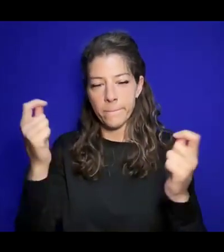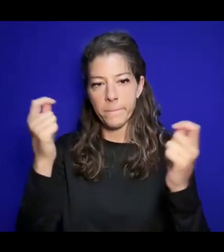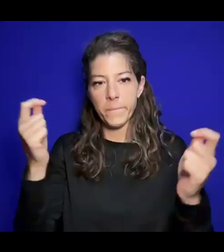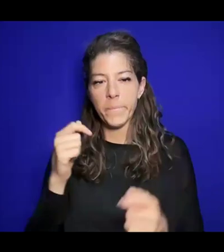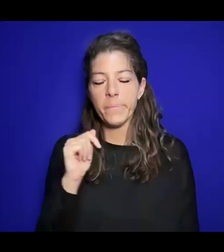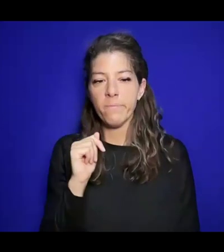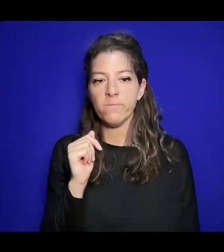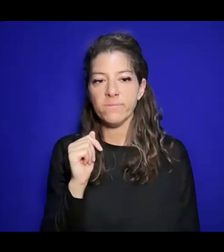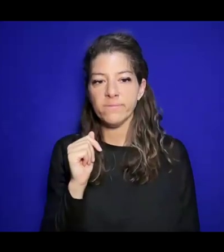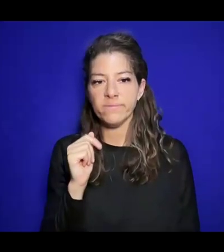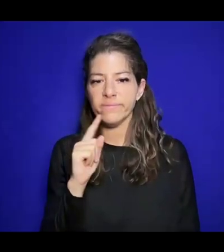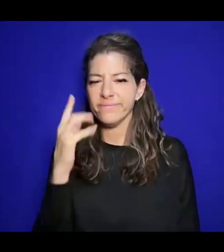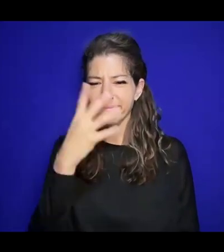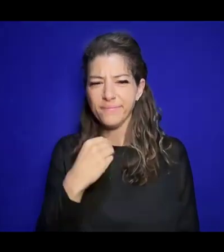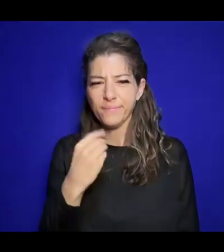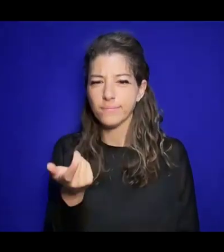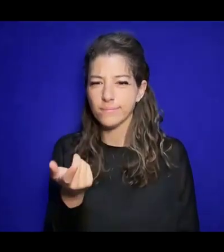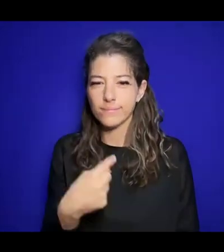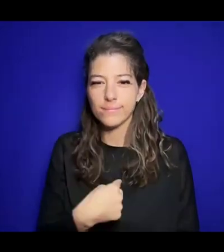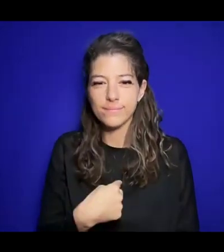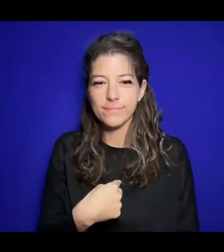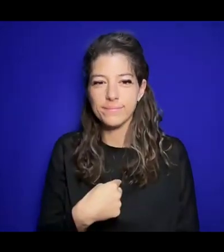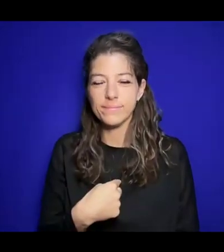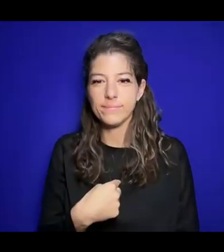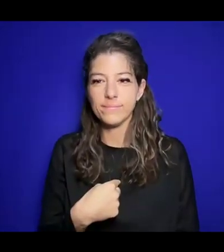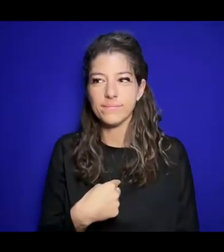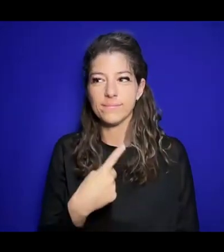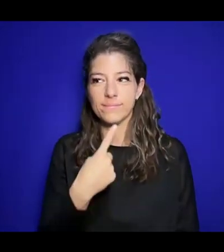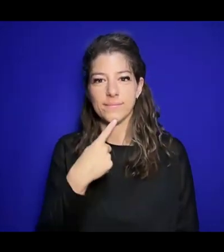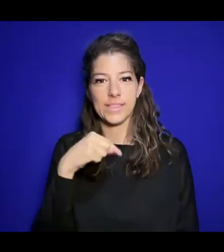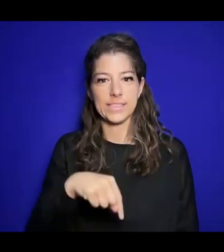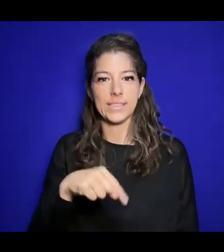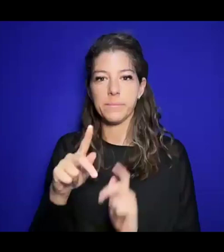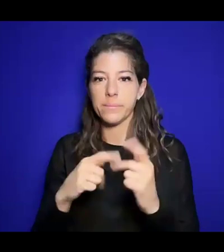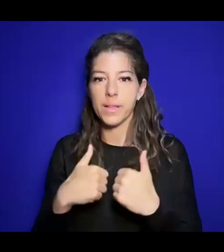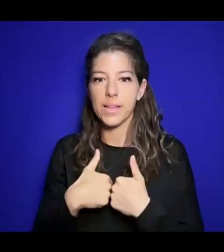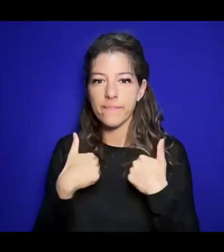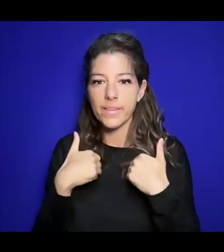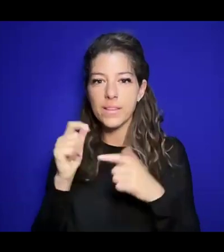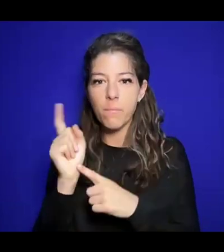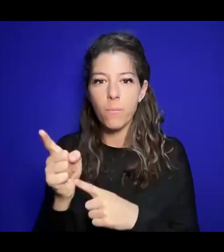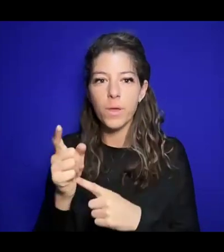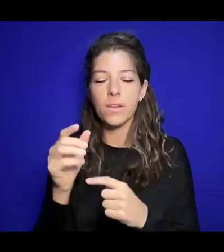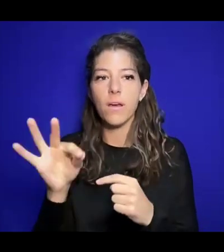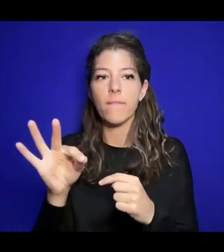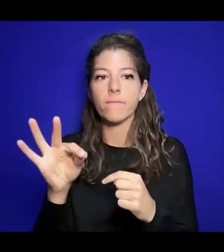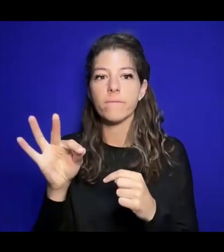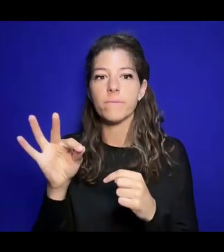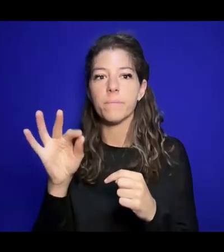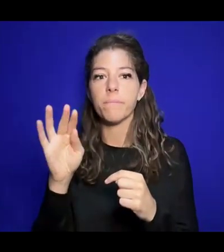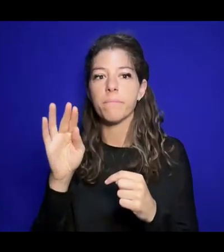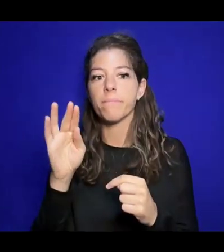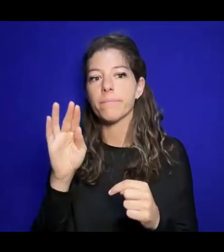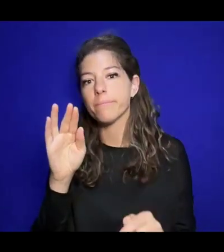which is really wonderful because, and I can attest to this. People live in the moment of the bowel and bladder